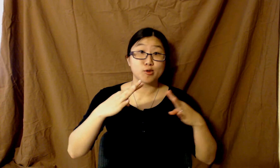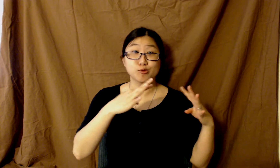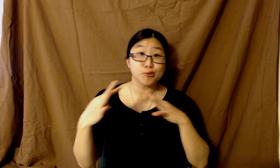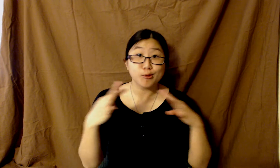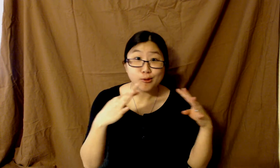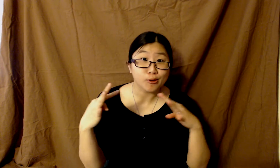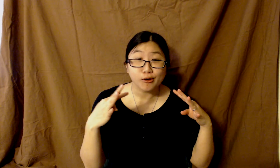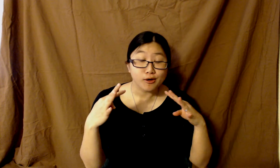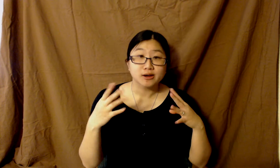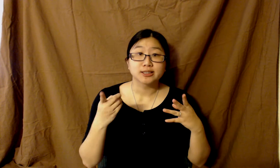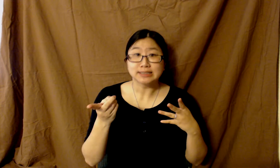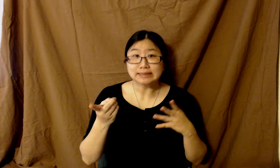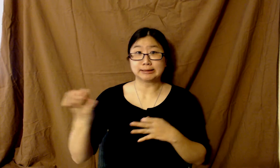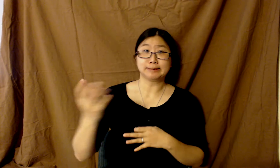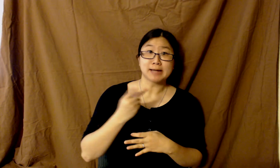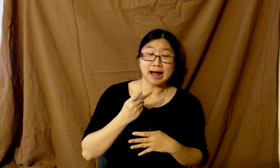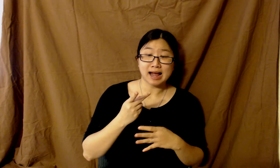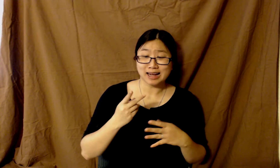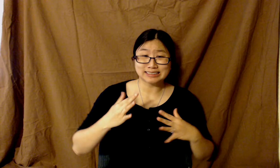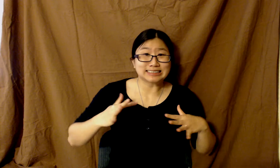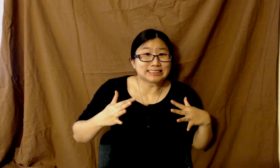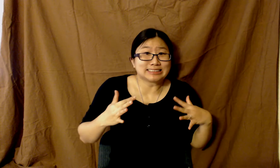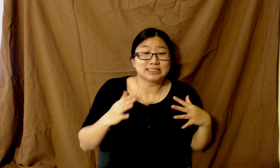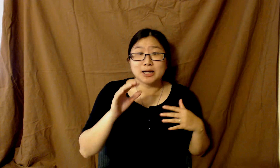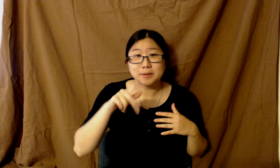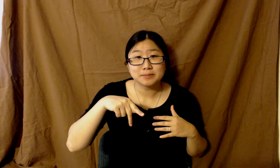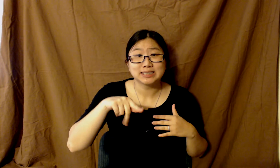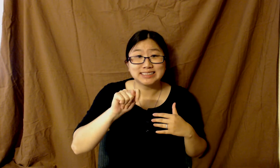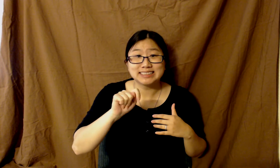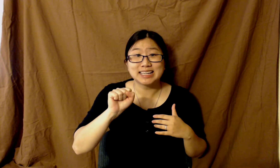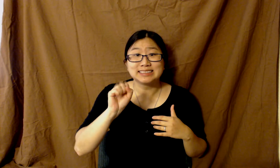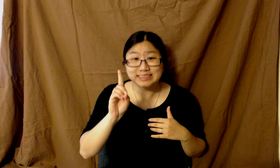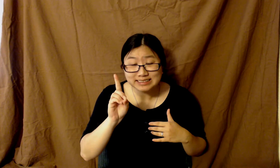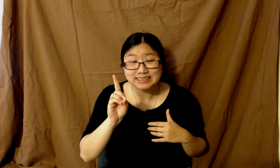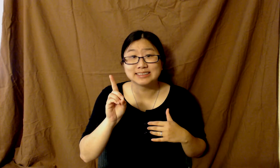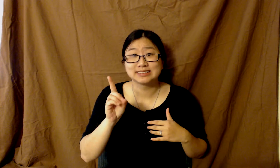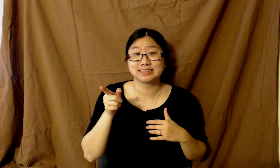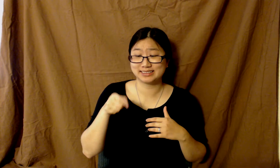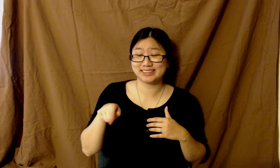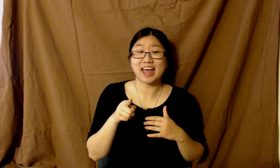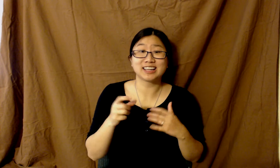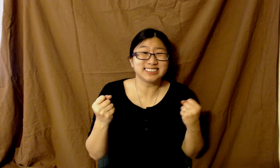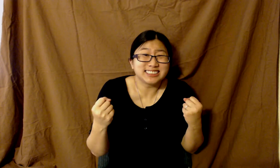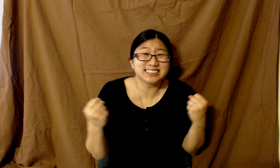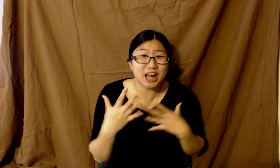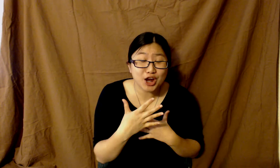they come back from deployments. They can be too scared to approach men with beards or to hop into cars. I want to be